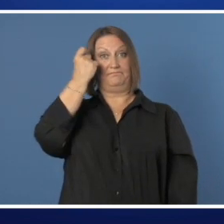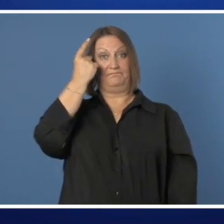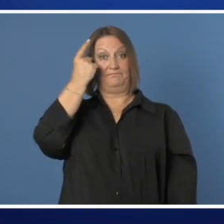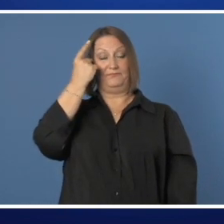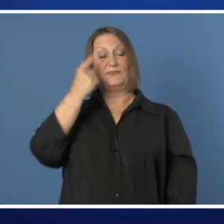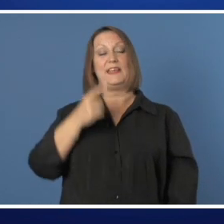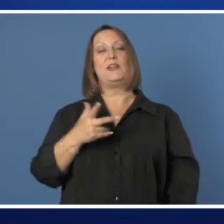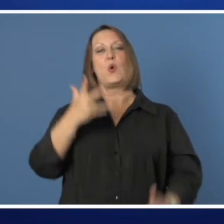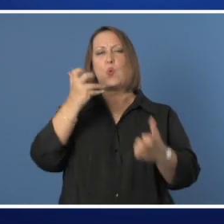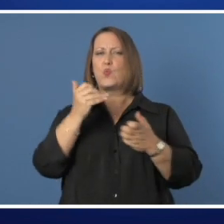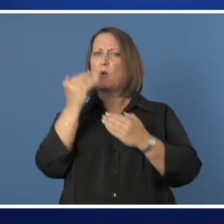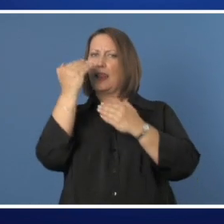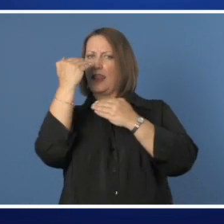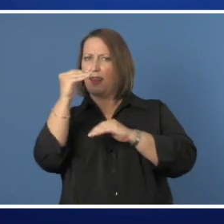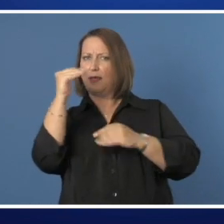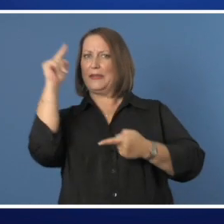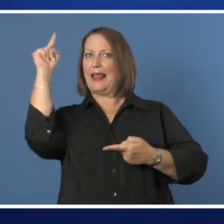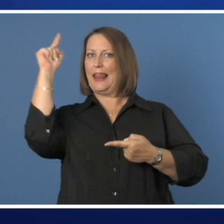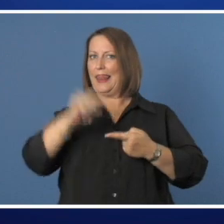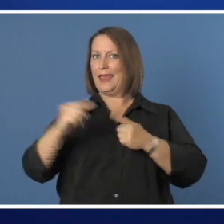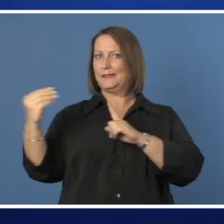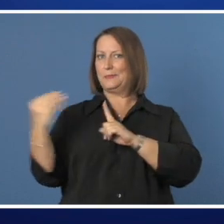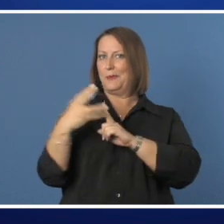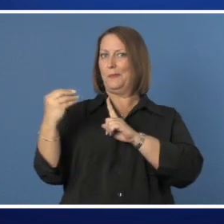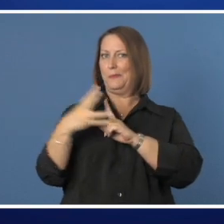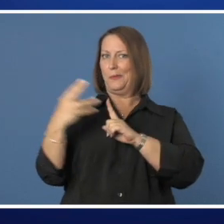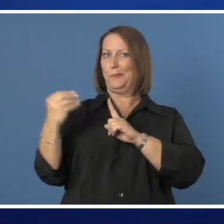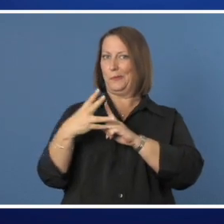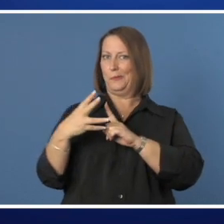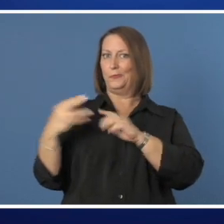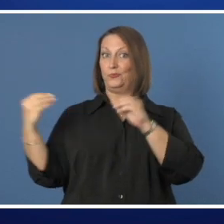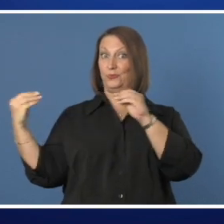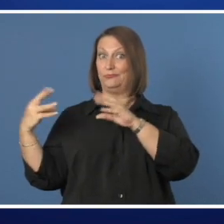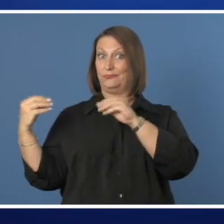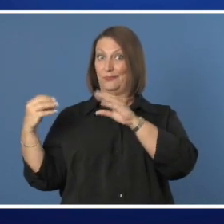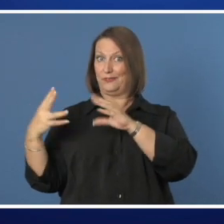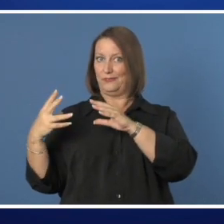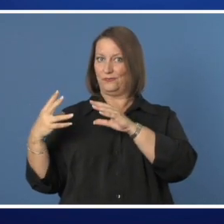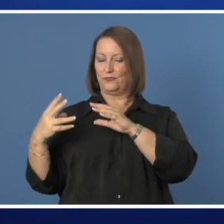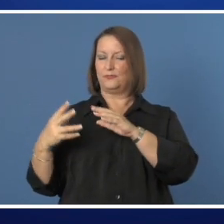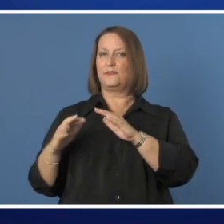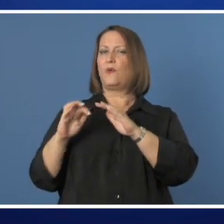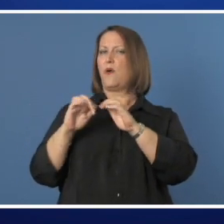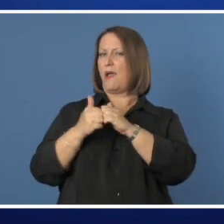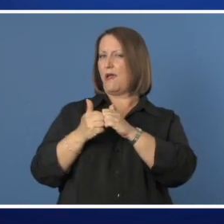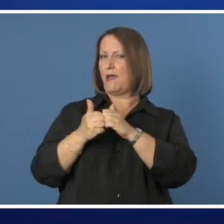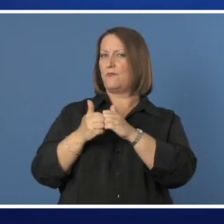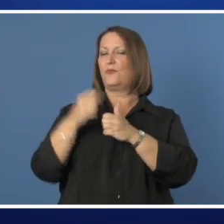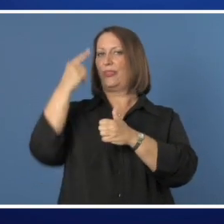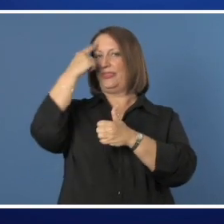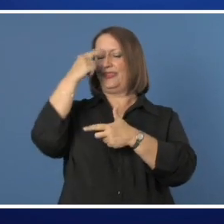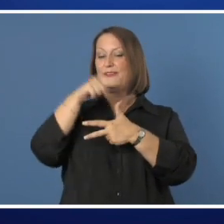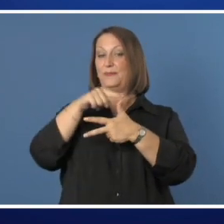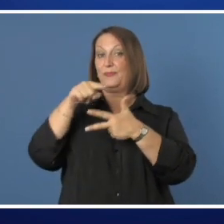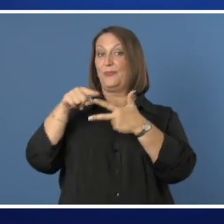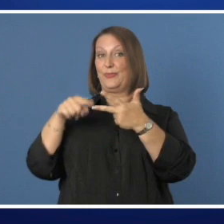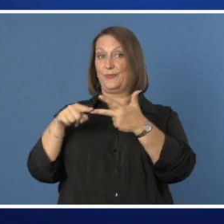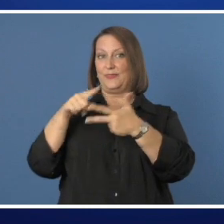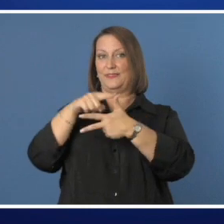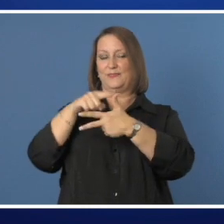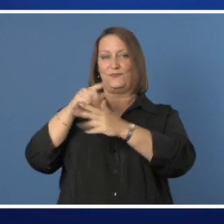Remember, to limit the amount of radiation you are exposed to, think about shielding,